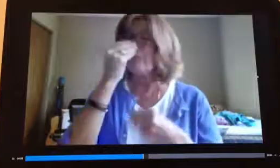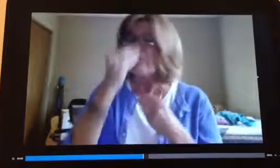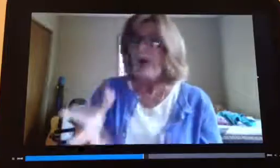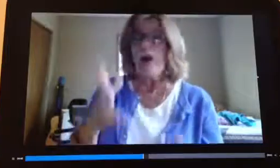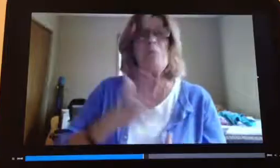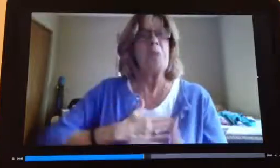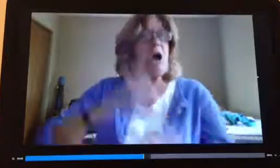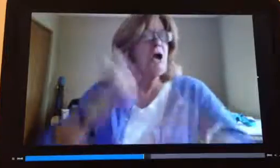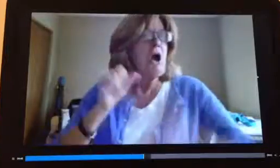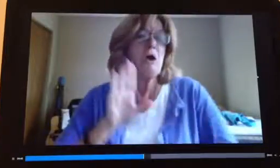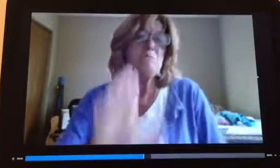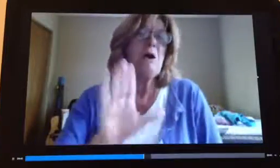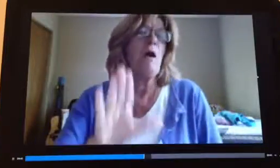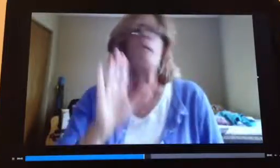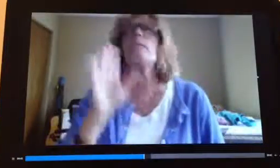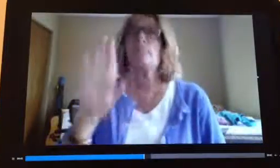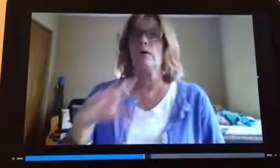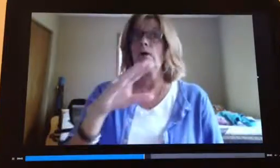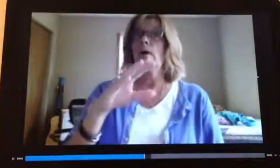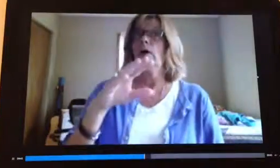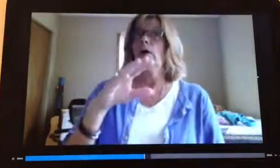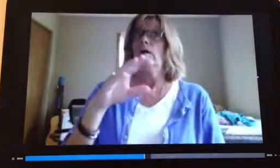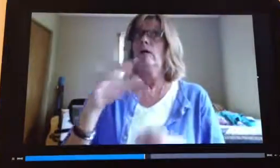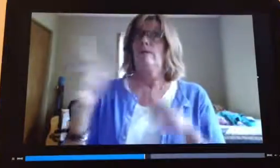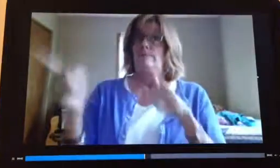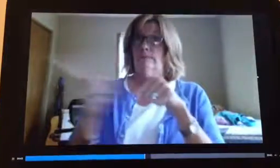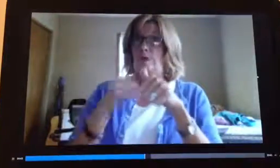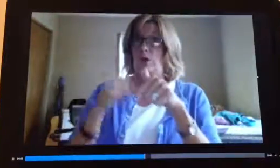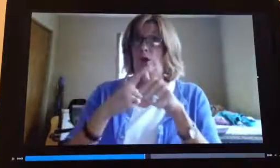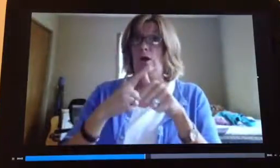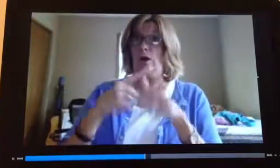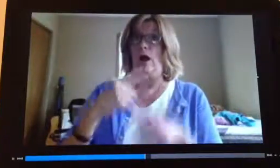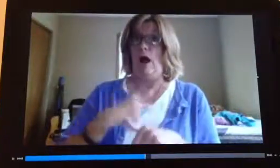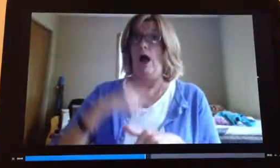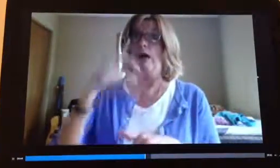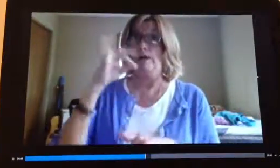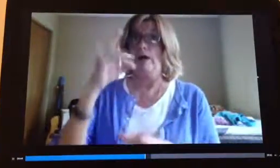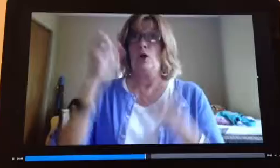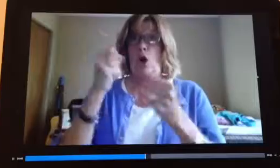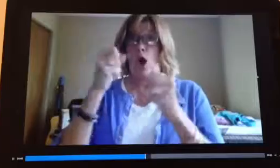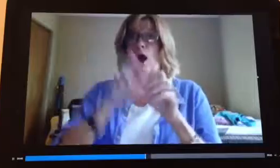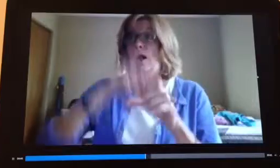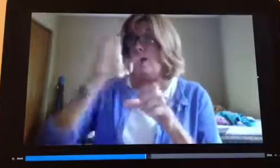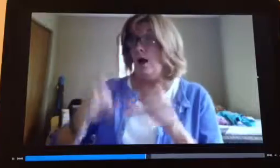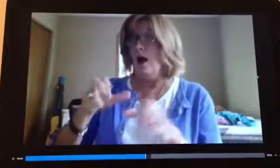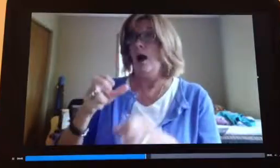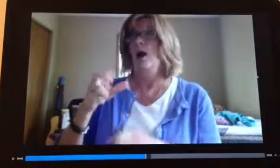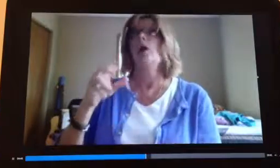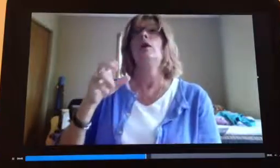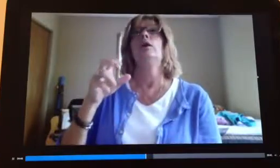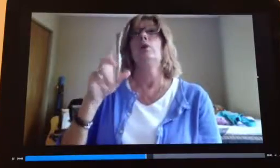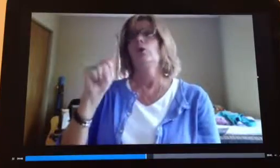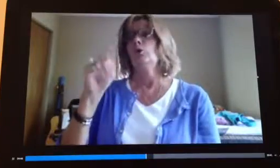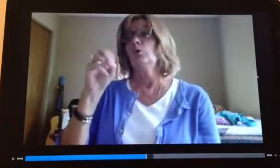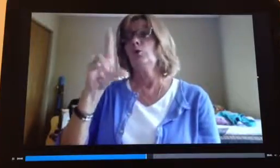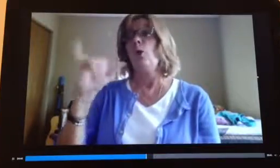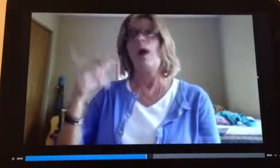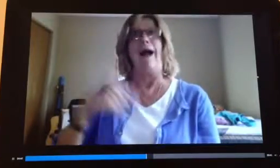So it was fine. I just figured I would go along to the original Tori's house to help me make a quilt